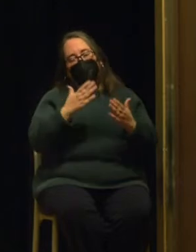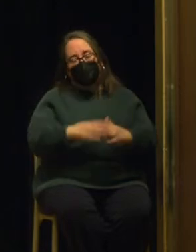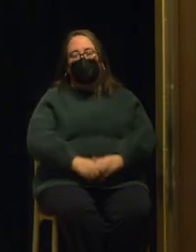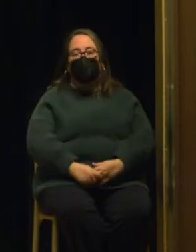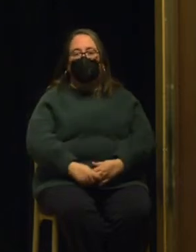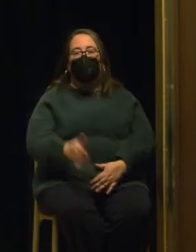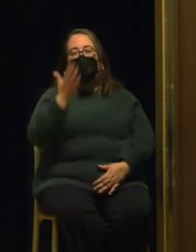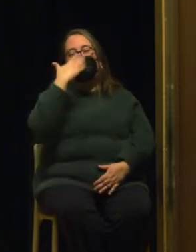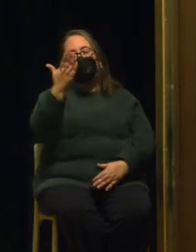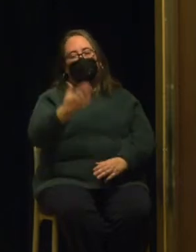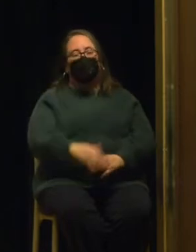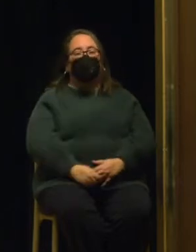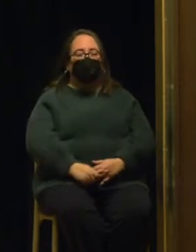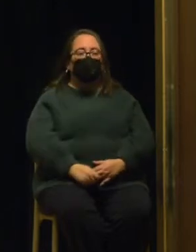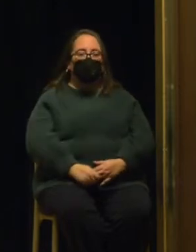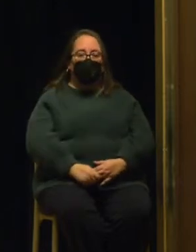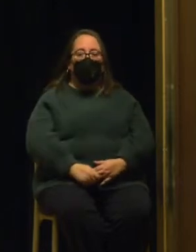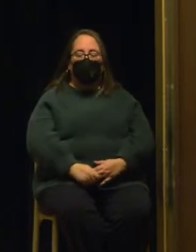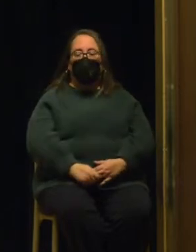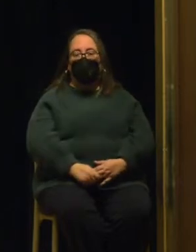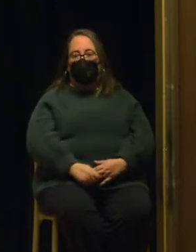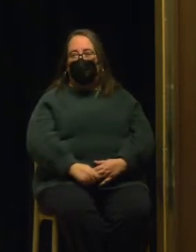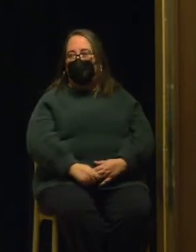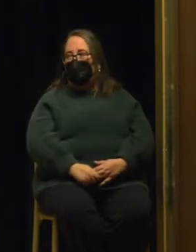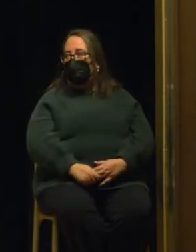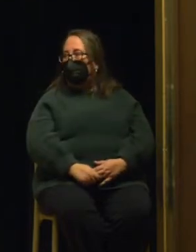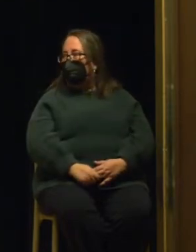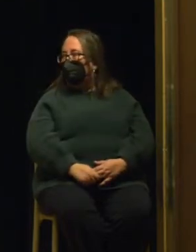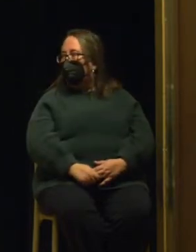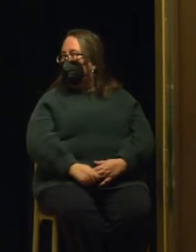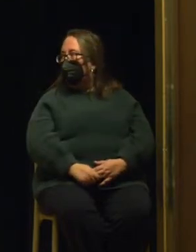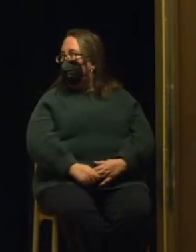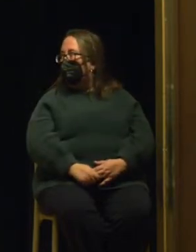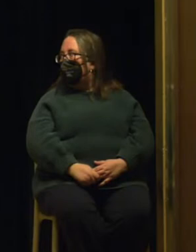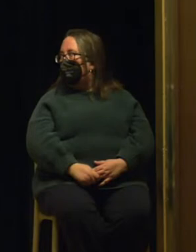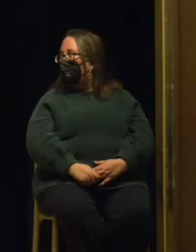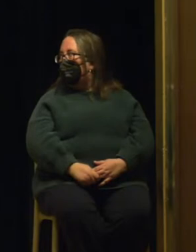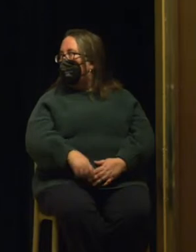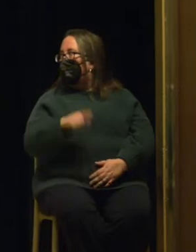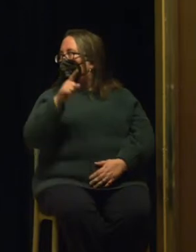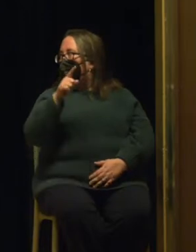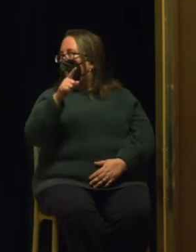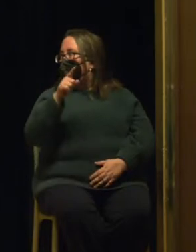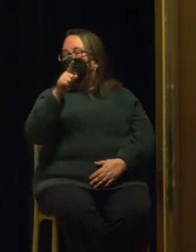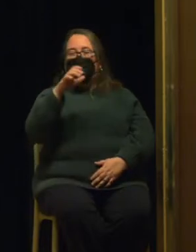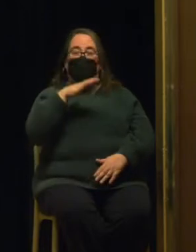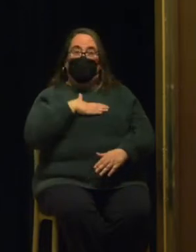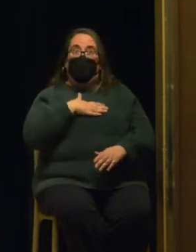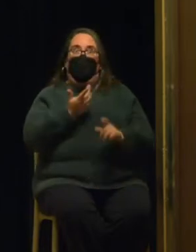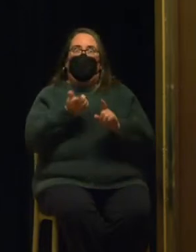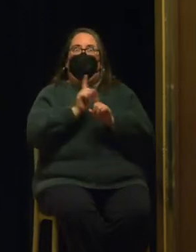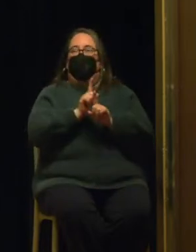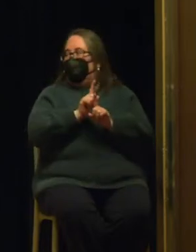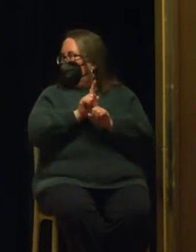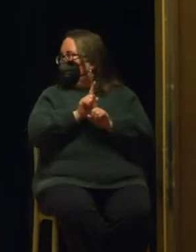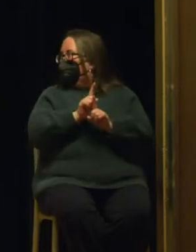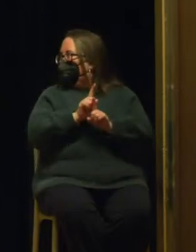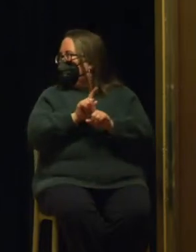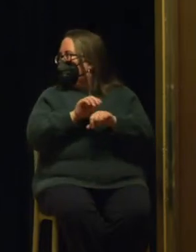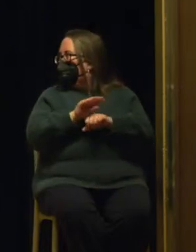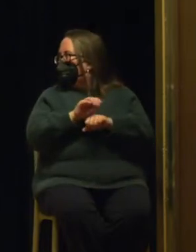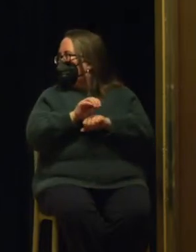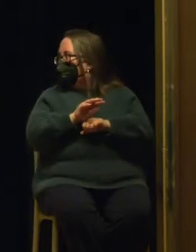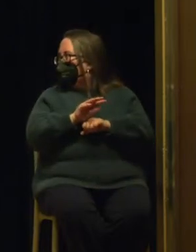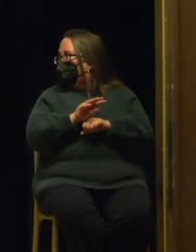you. Oh, thank yeah. you. Thank you. And he's my mentor also. I always ask him for advice, but he's